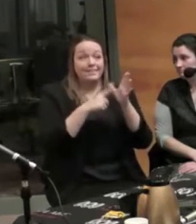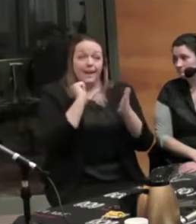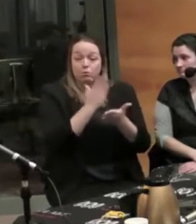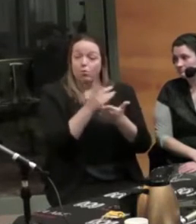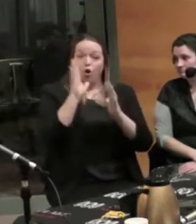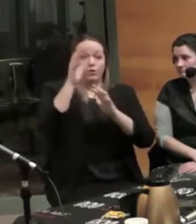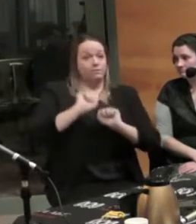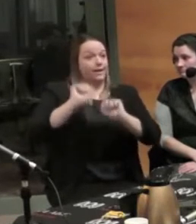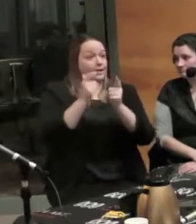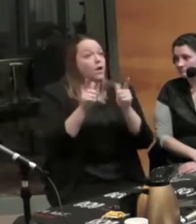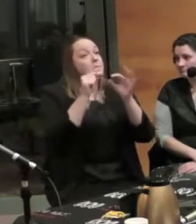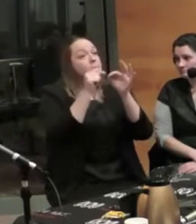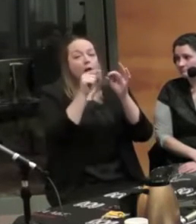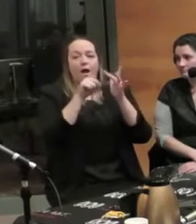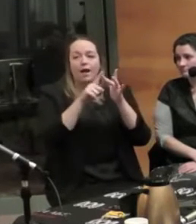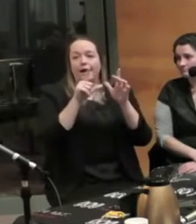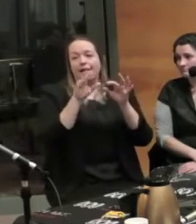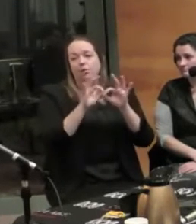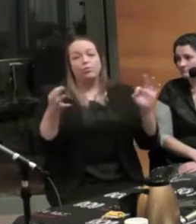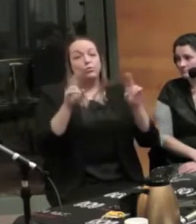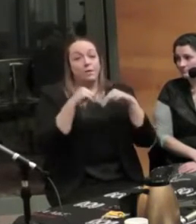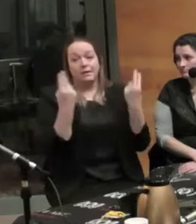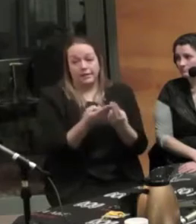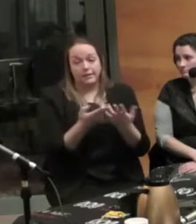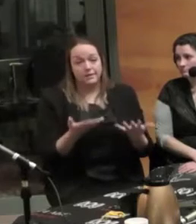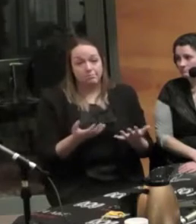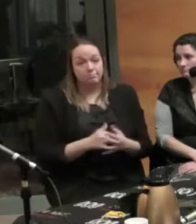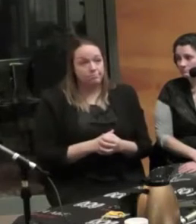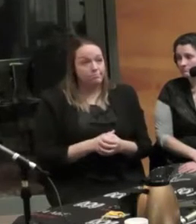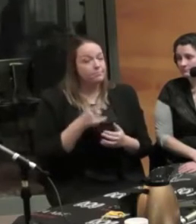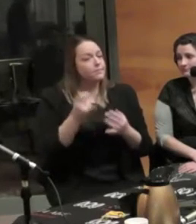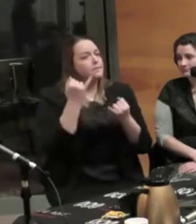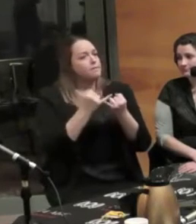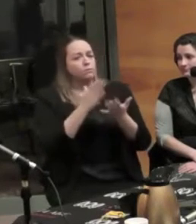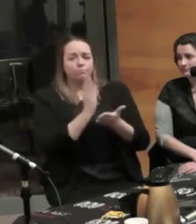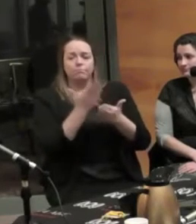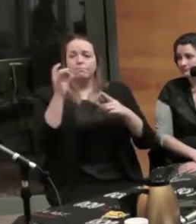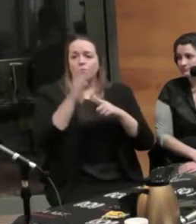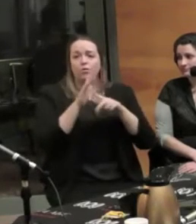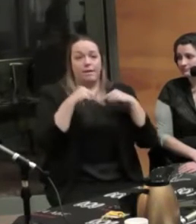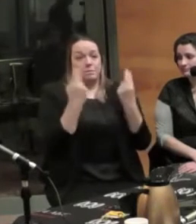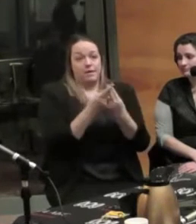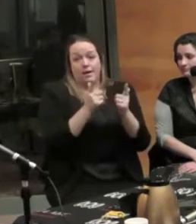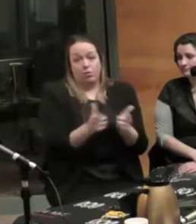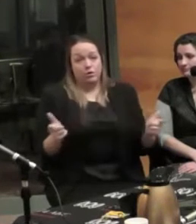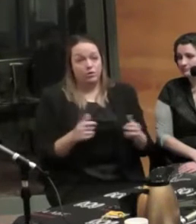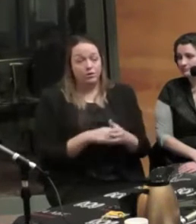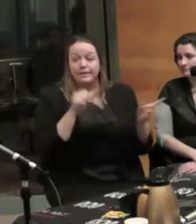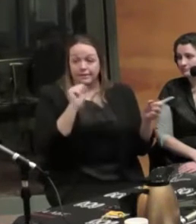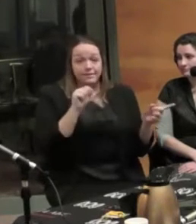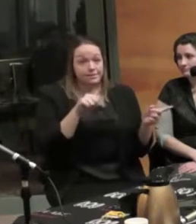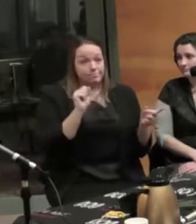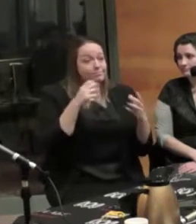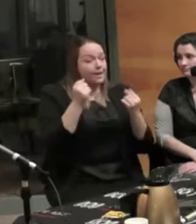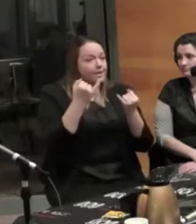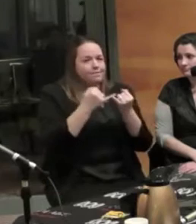like bilingual families. Yeah, you know, we're looking at it as a legitimate and very important language within the family. Yeah, yeah, and you end up having all these kind of, you